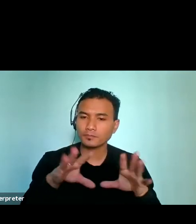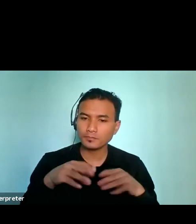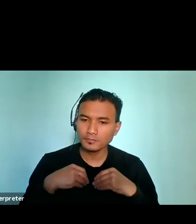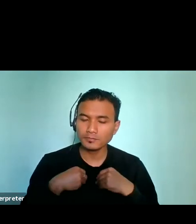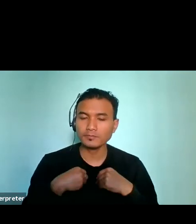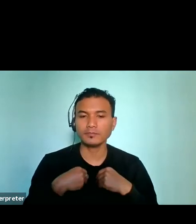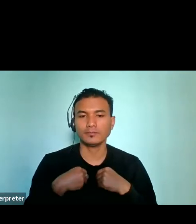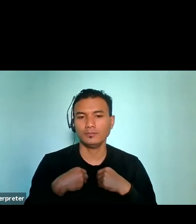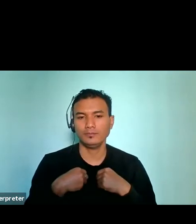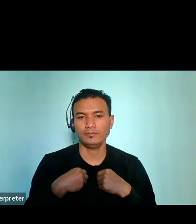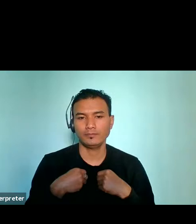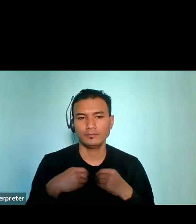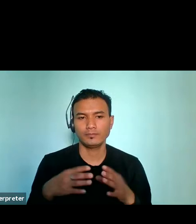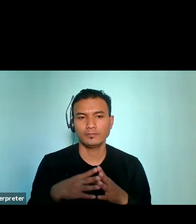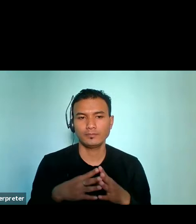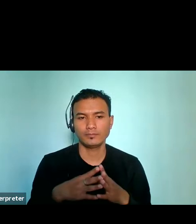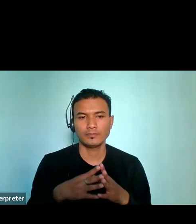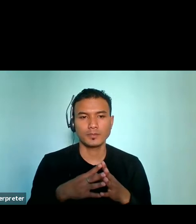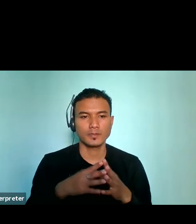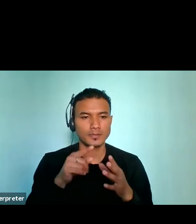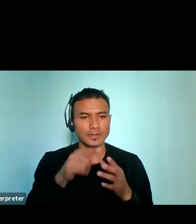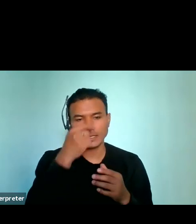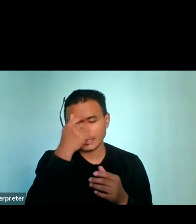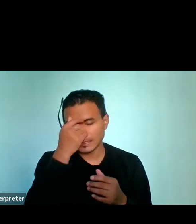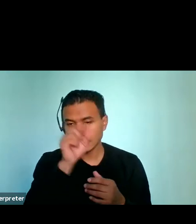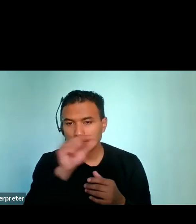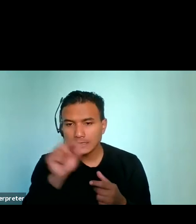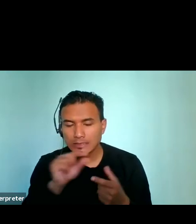to solve their issues